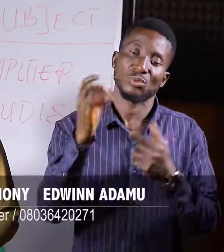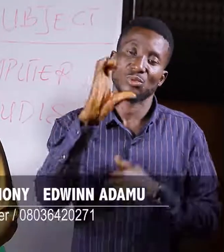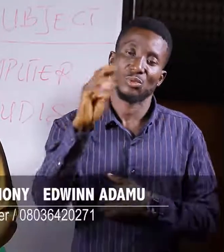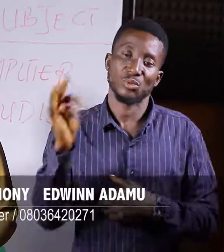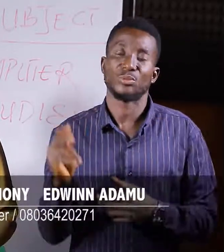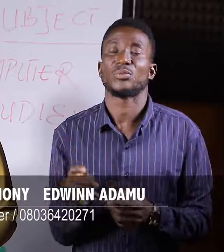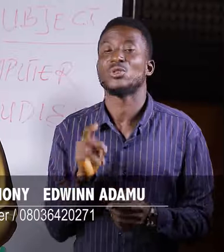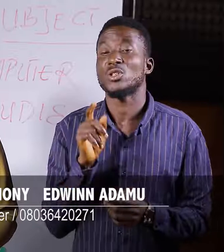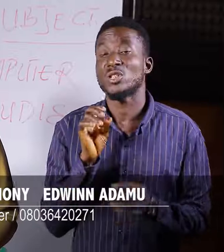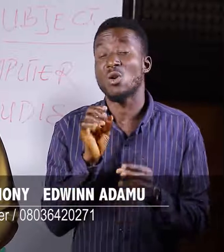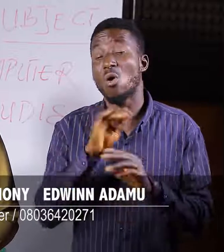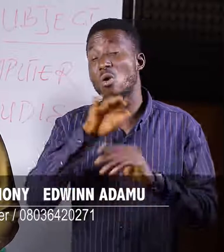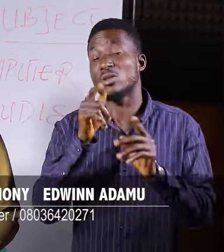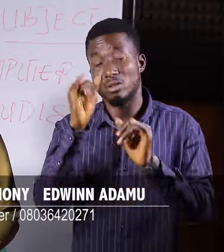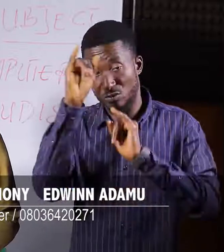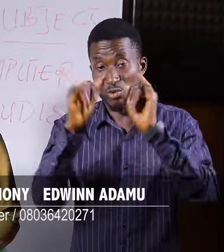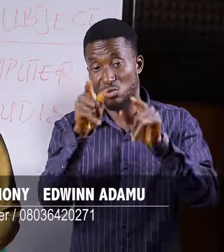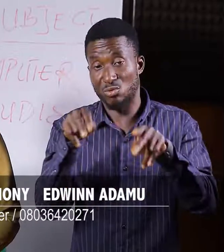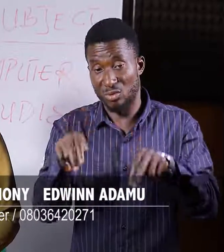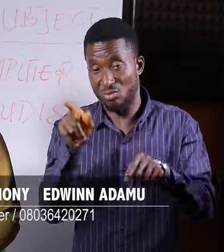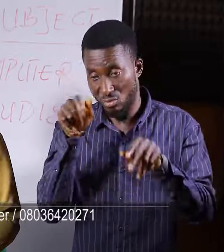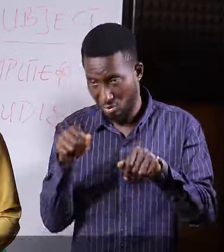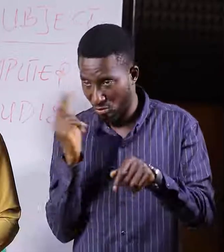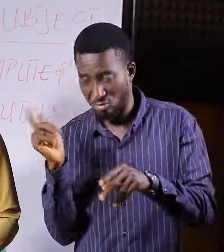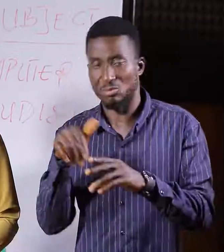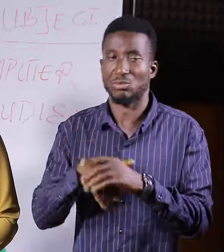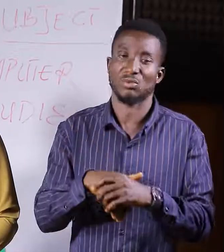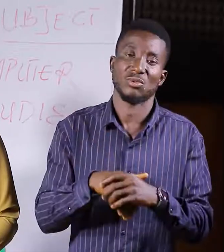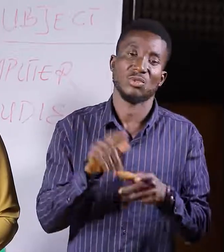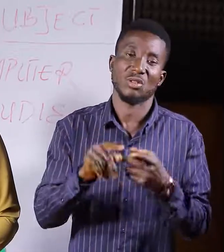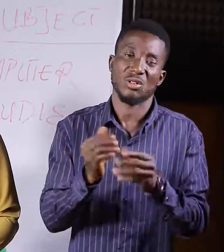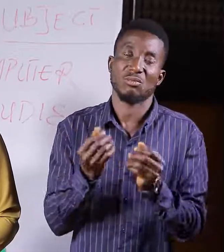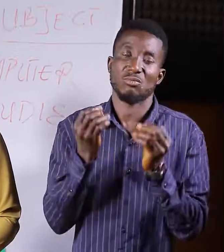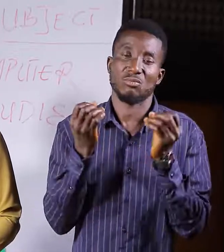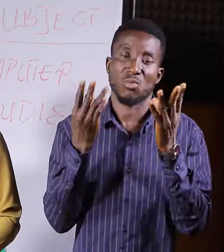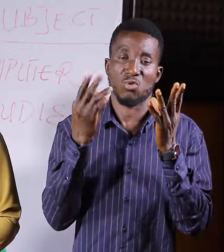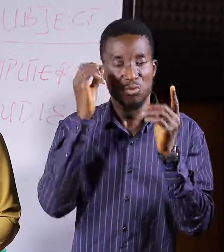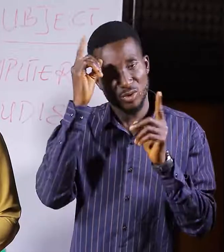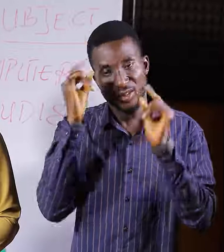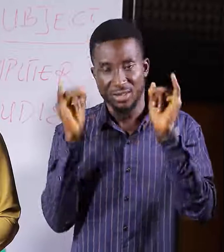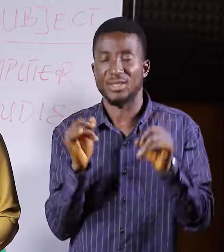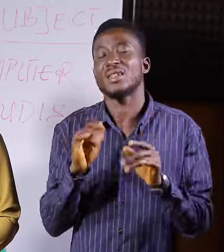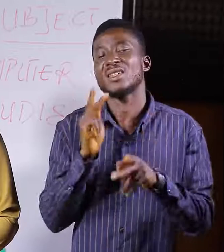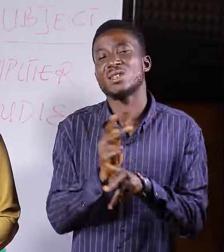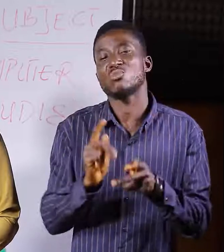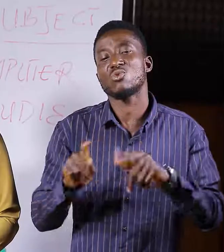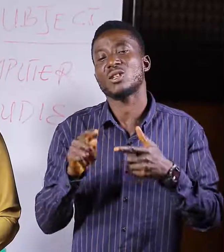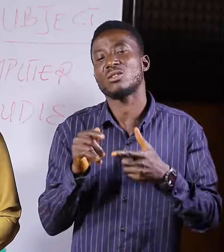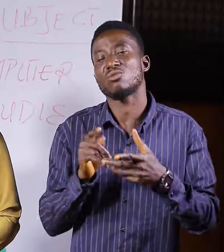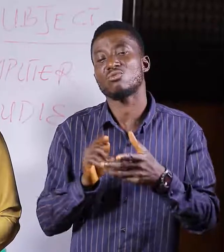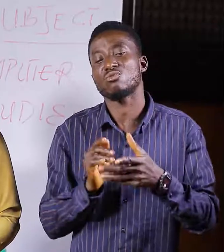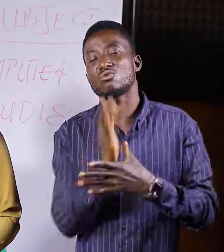do is just to Google it, and you would have more of this for you to actually understand. So keep going through your